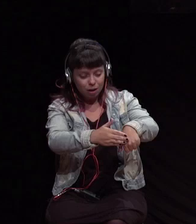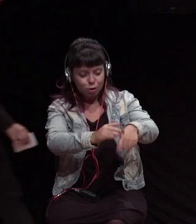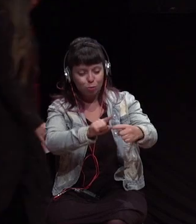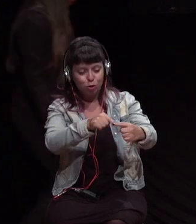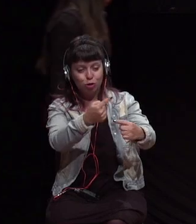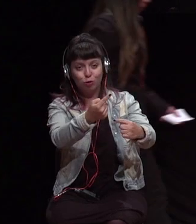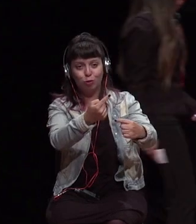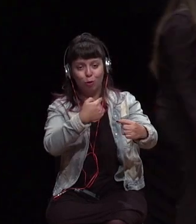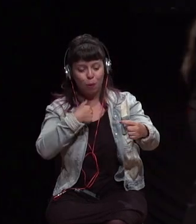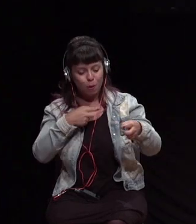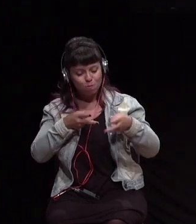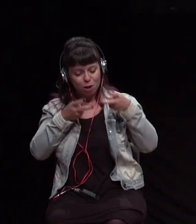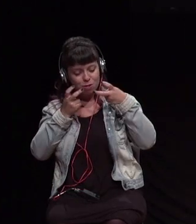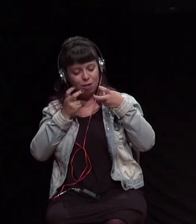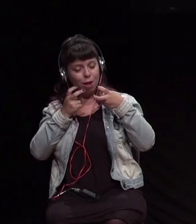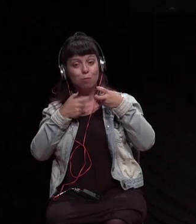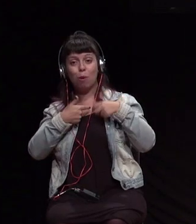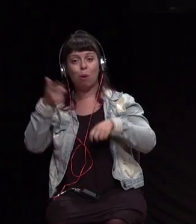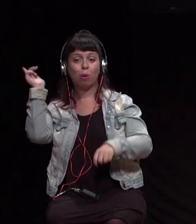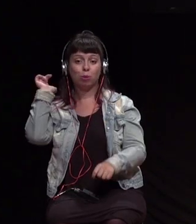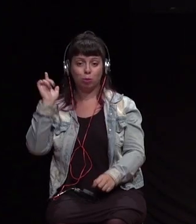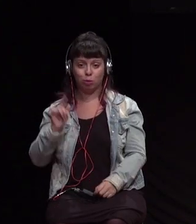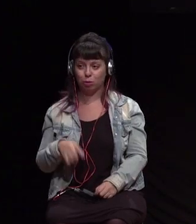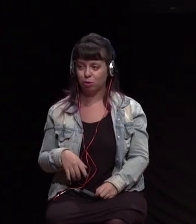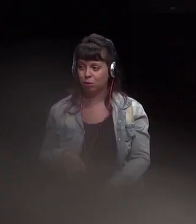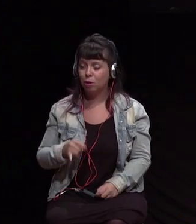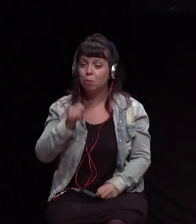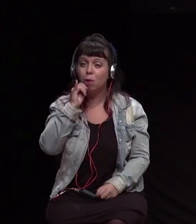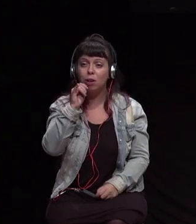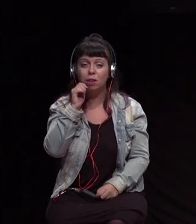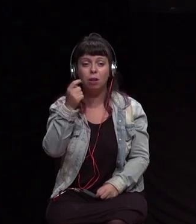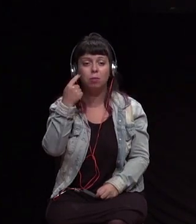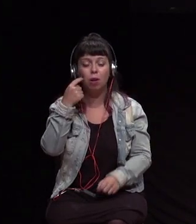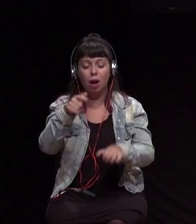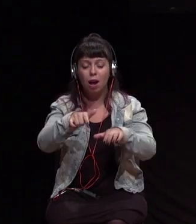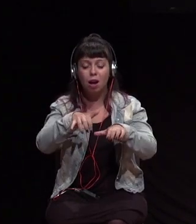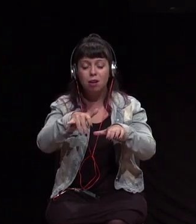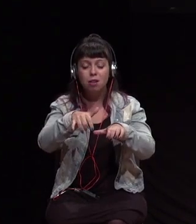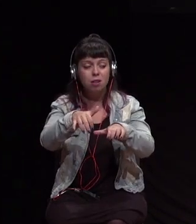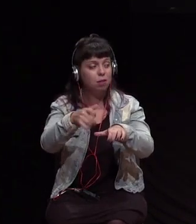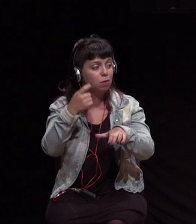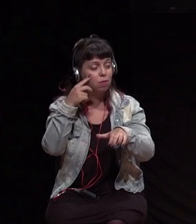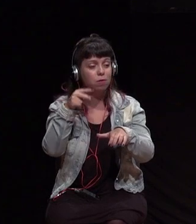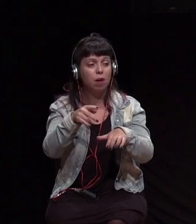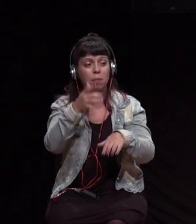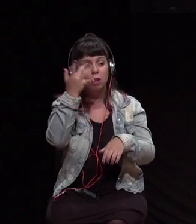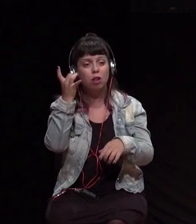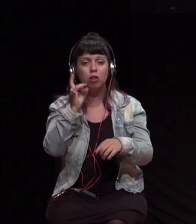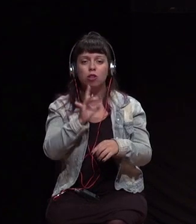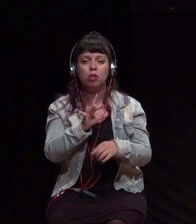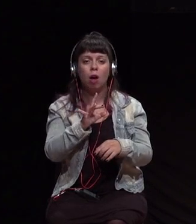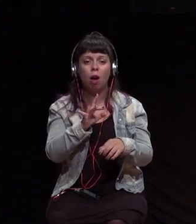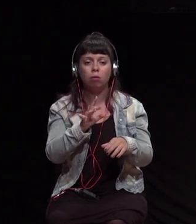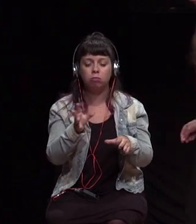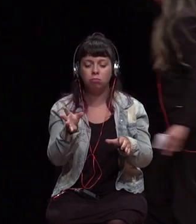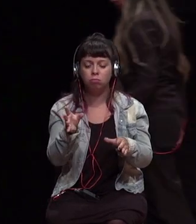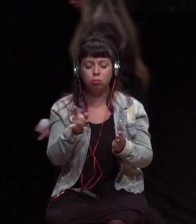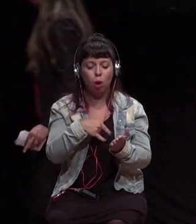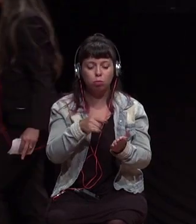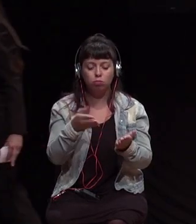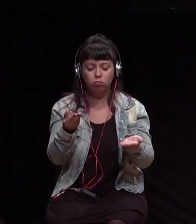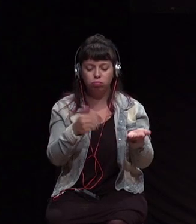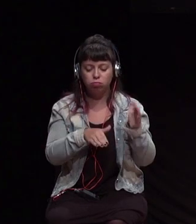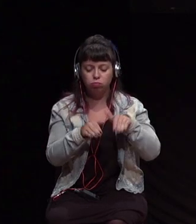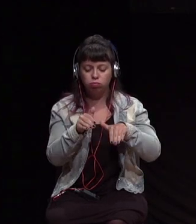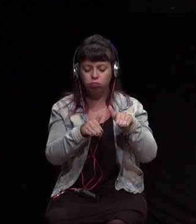who's just documenting Hawaii encyclopedically, it gives us a moment to say, well, these pictures